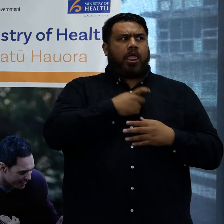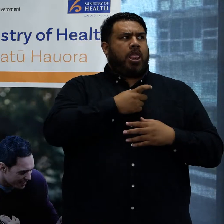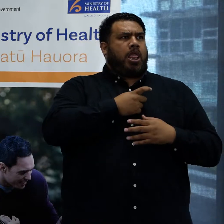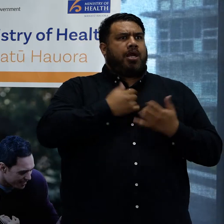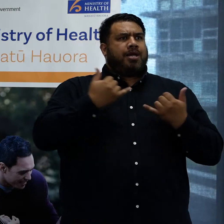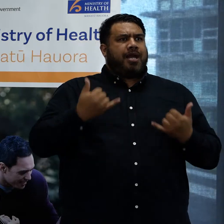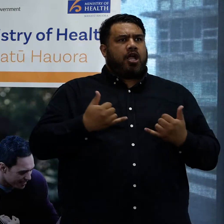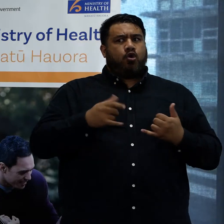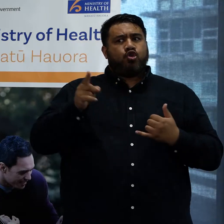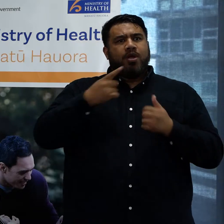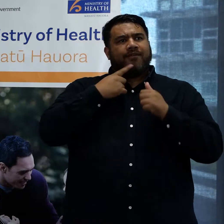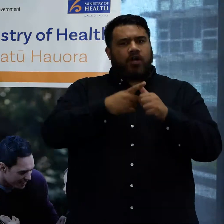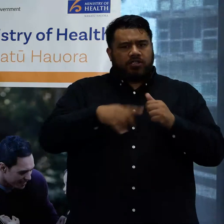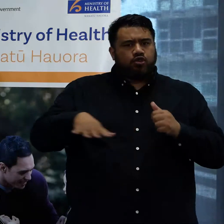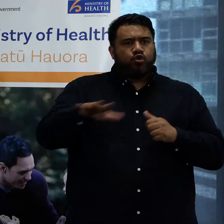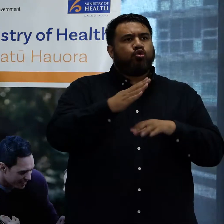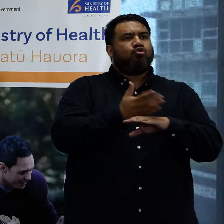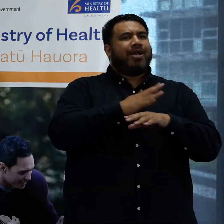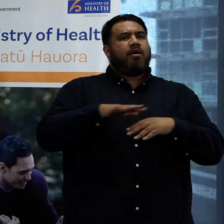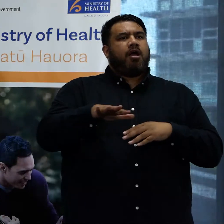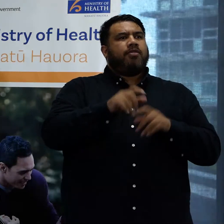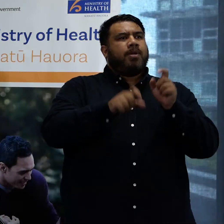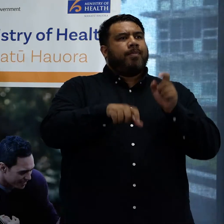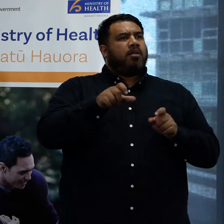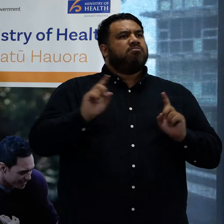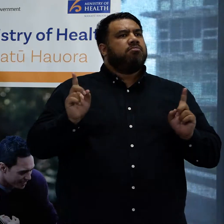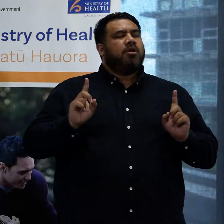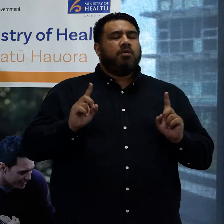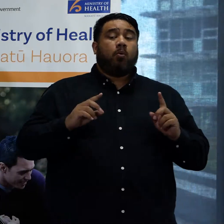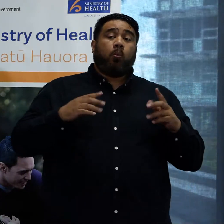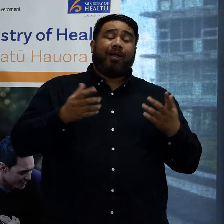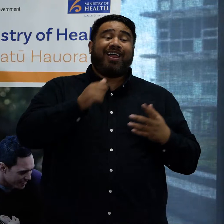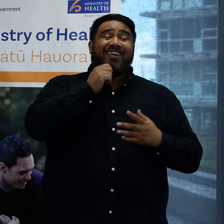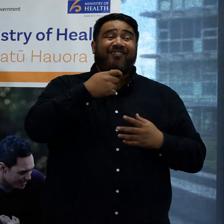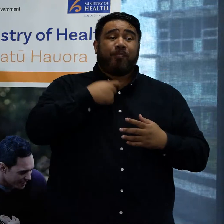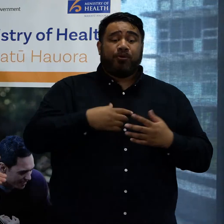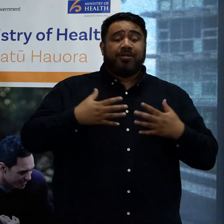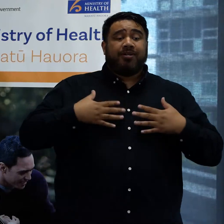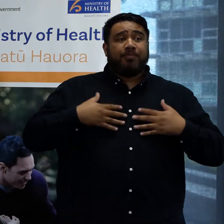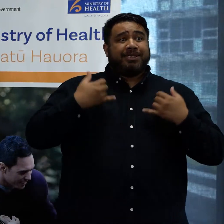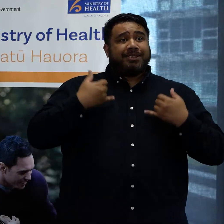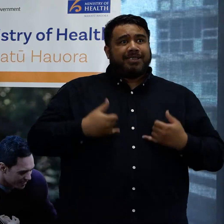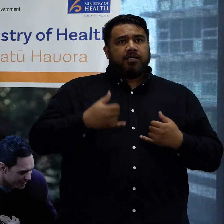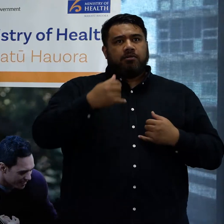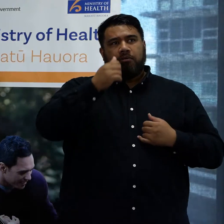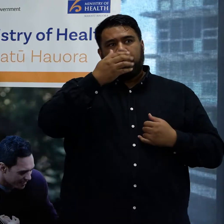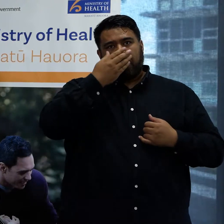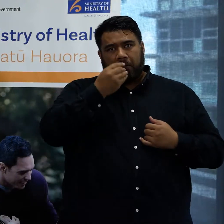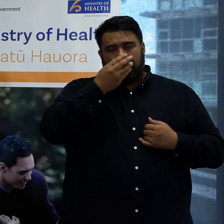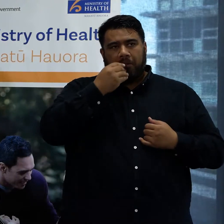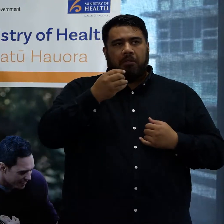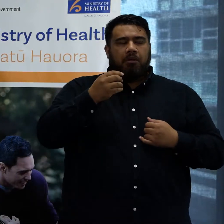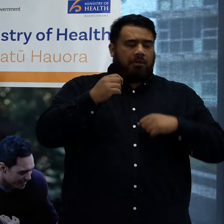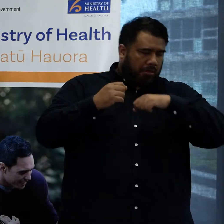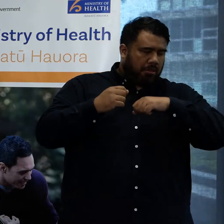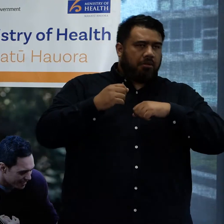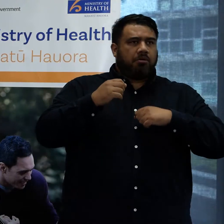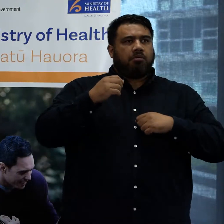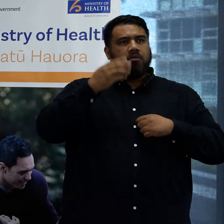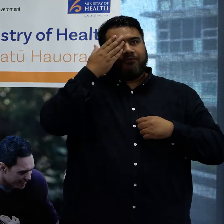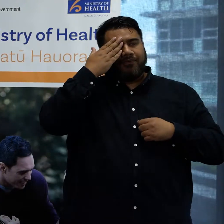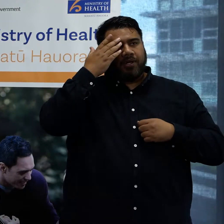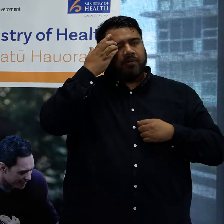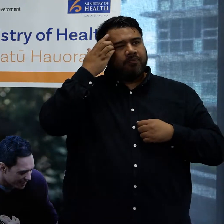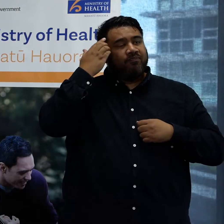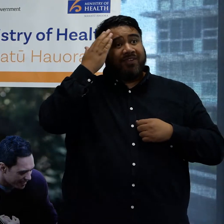whole suburb? Well, the first point is if anyone is symptomatic, of course, and remembering we're 6 or 7 days down the track, then they should